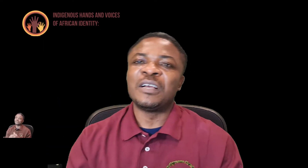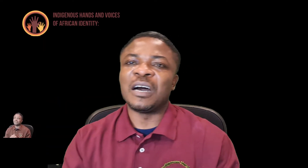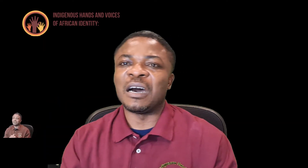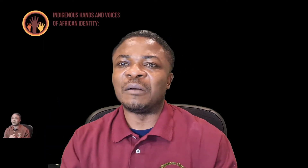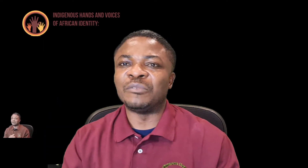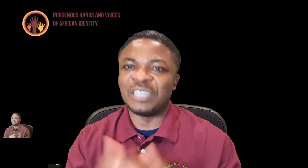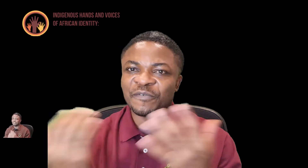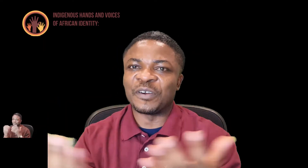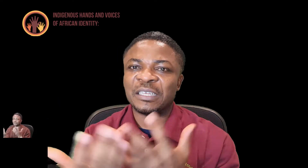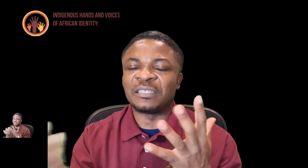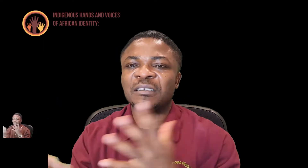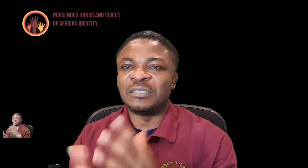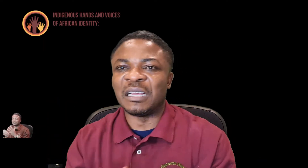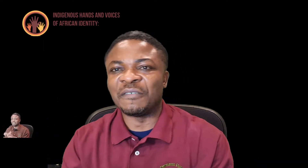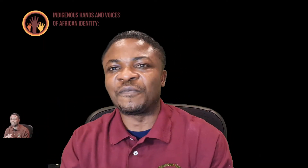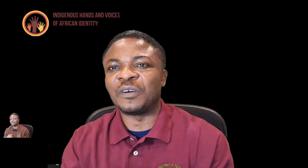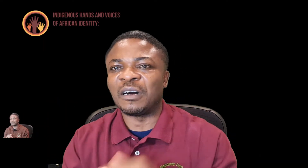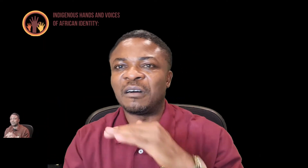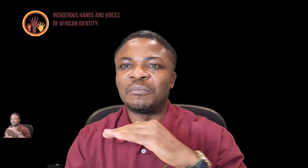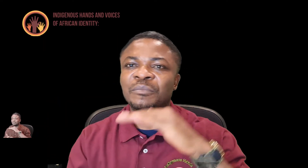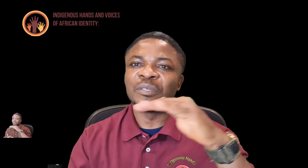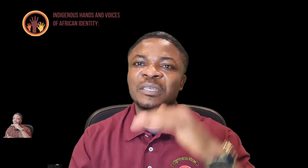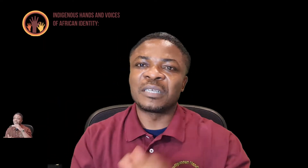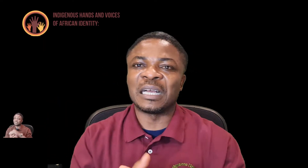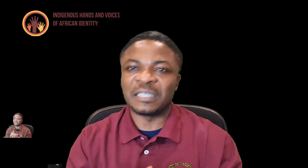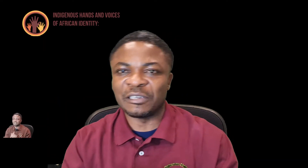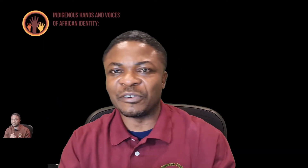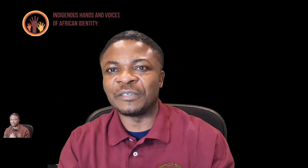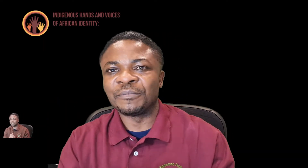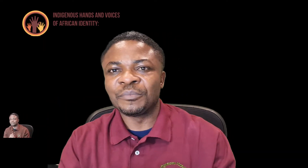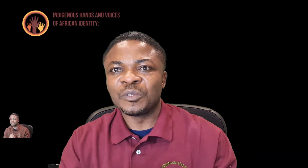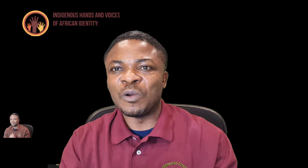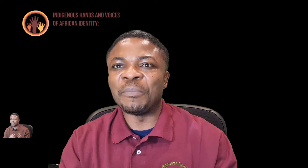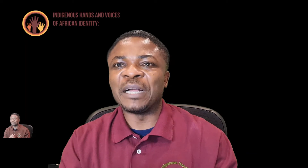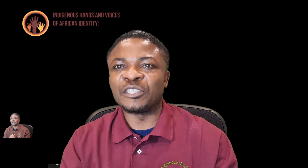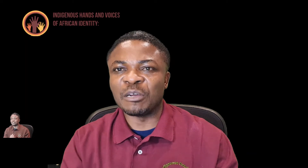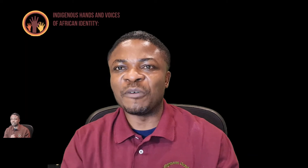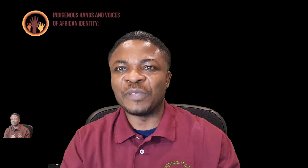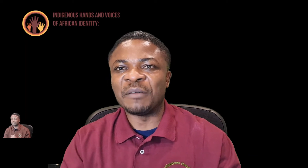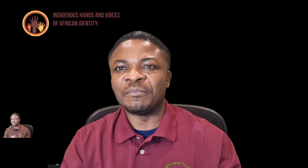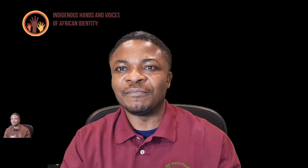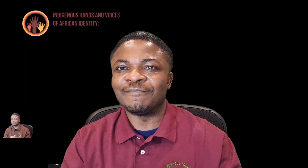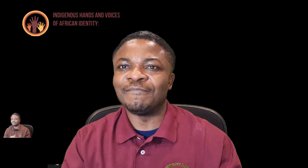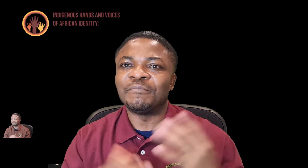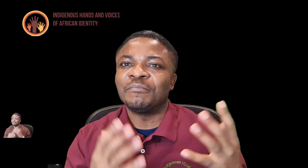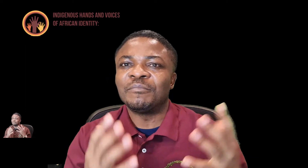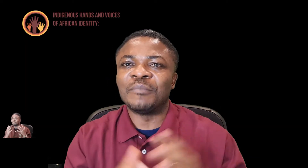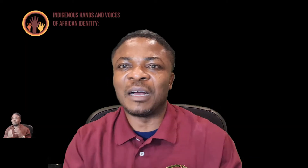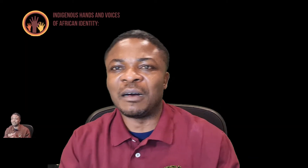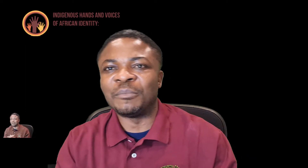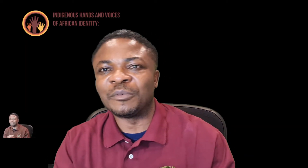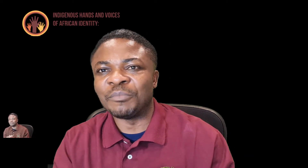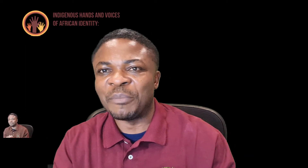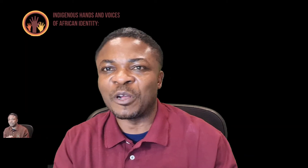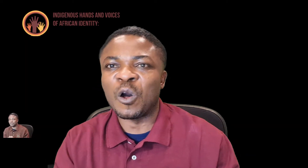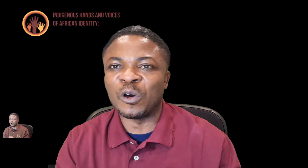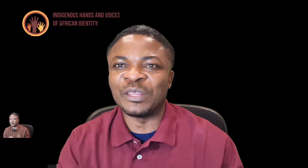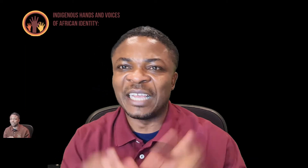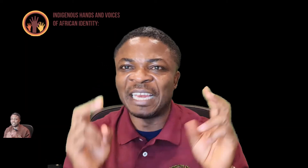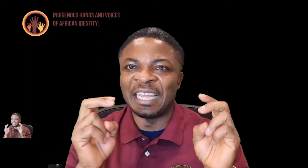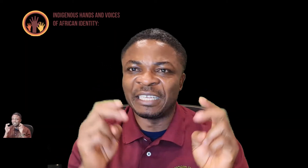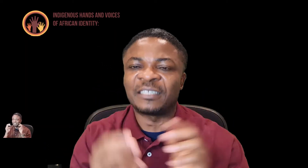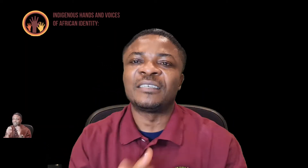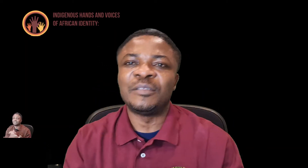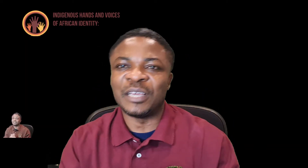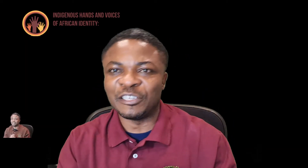of different deaf category, whereby some of them might be called